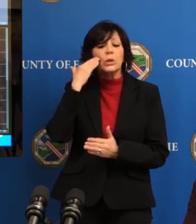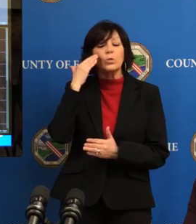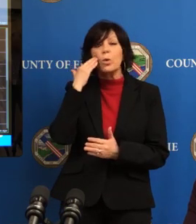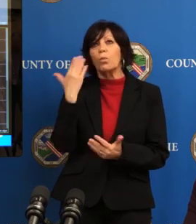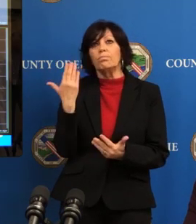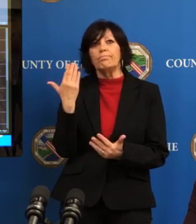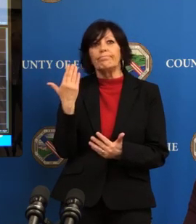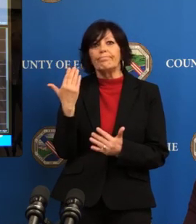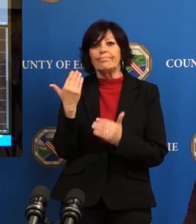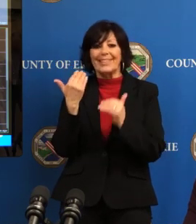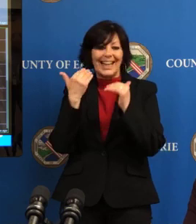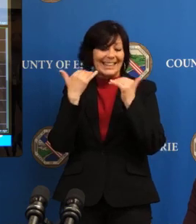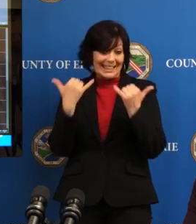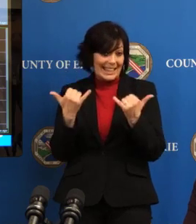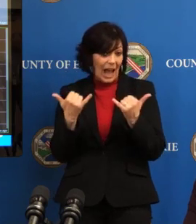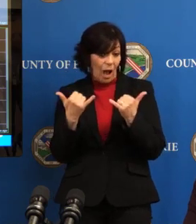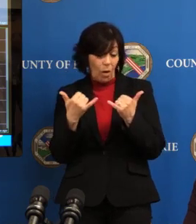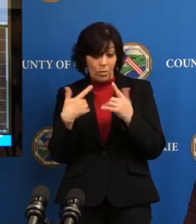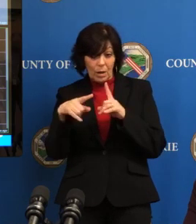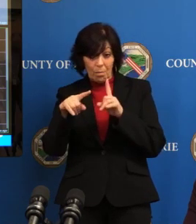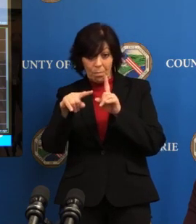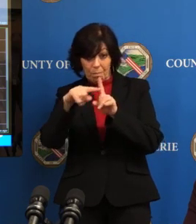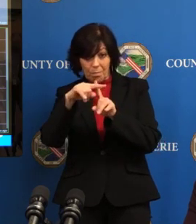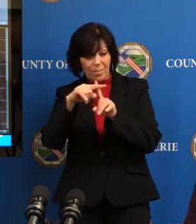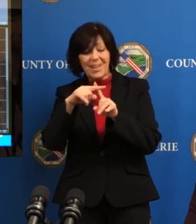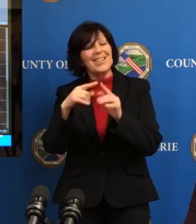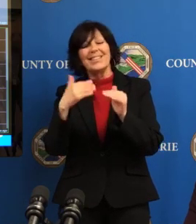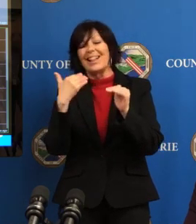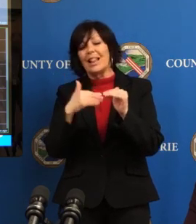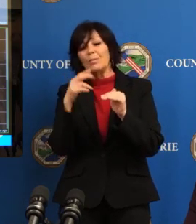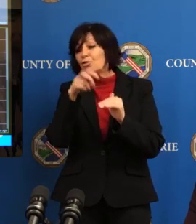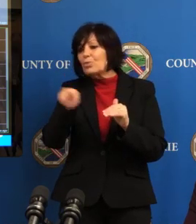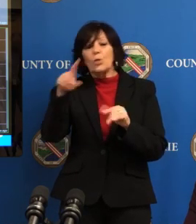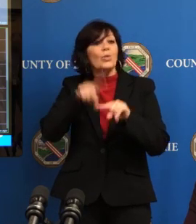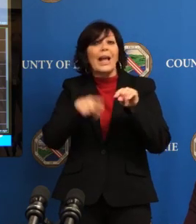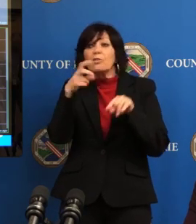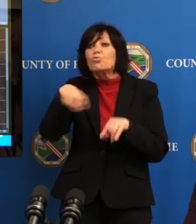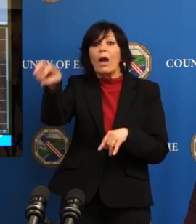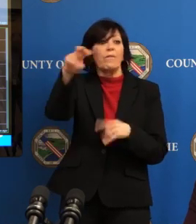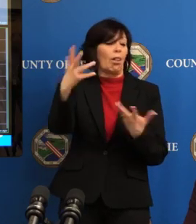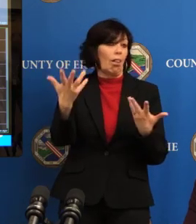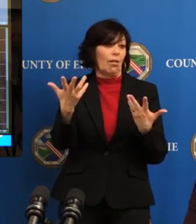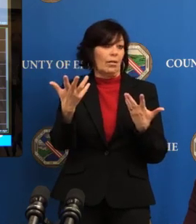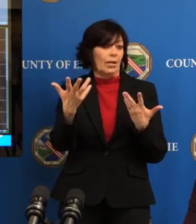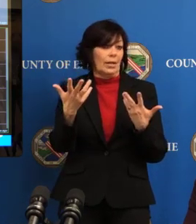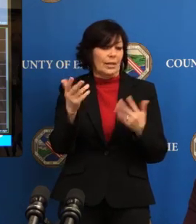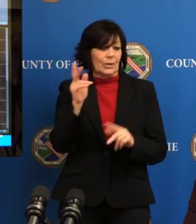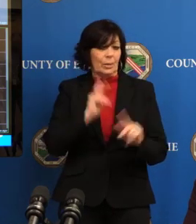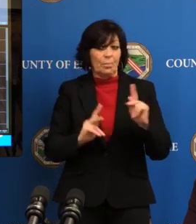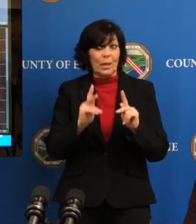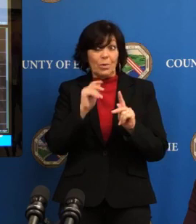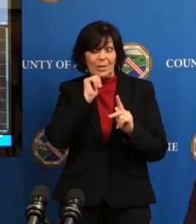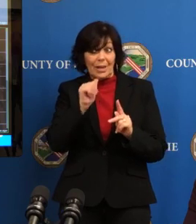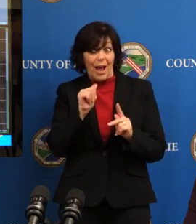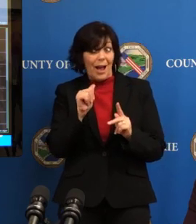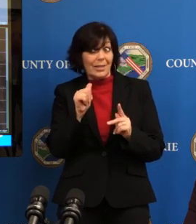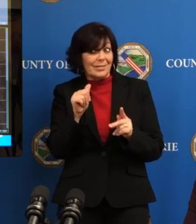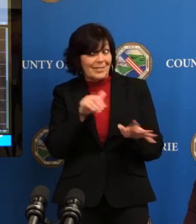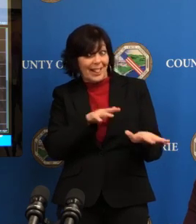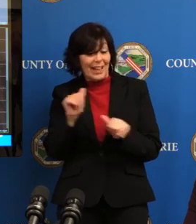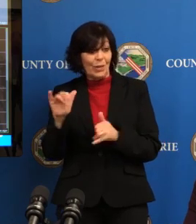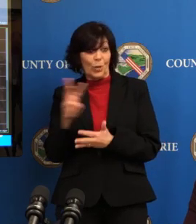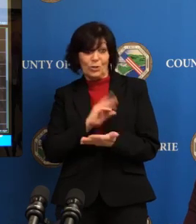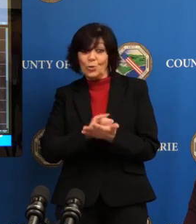really limited travel now outside the United States, and there's also people are not traveling outside of